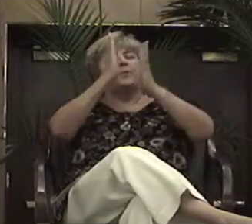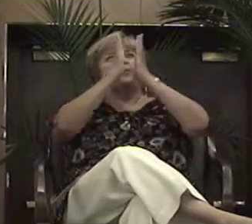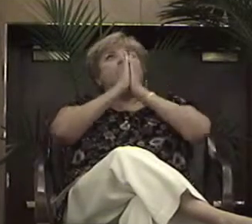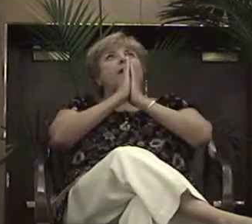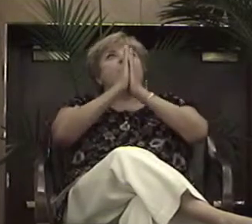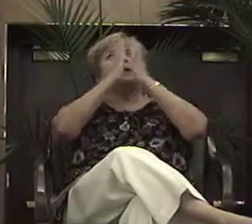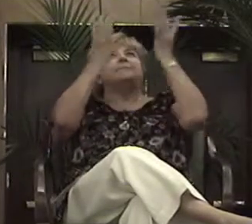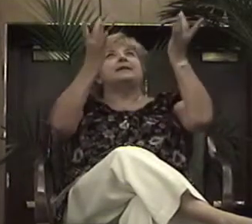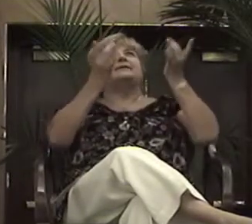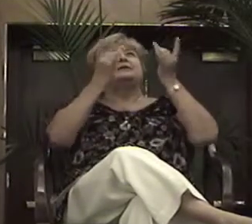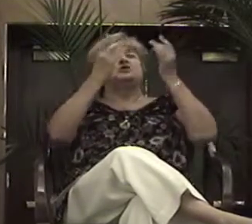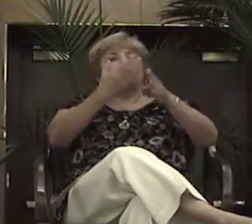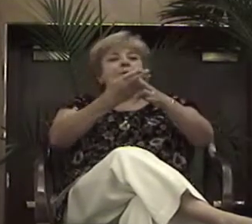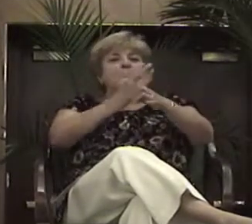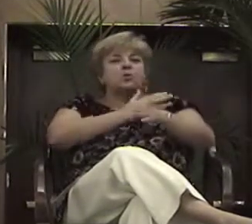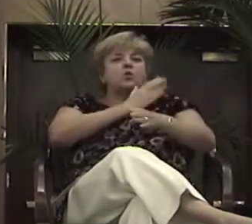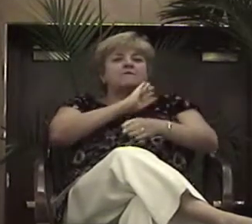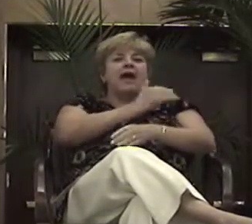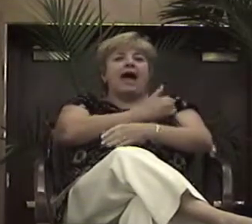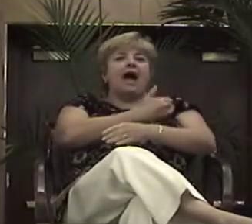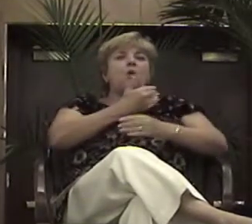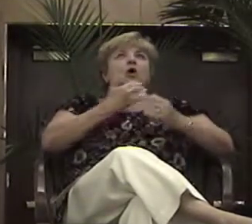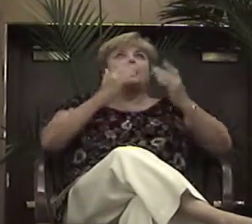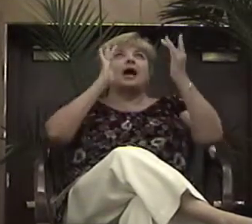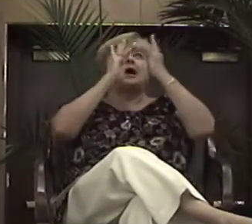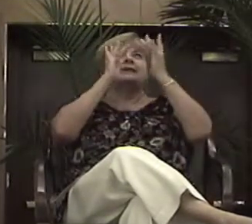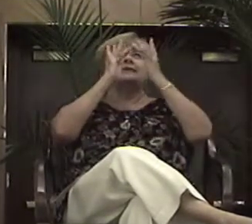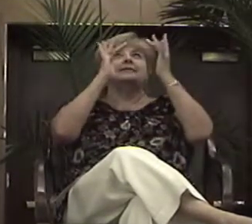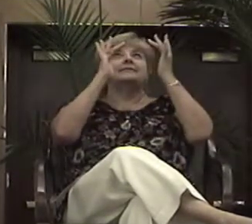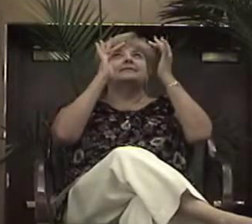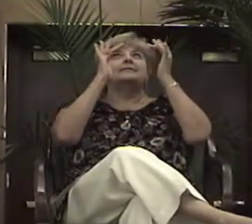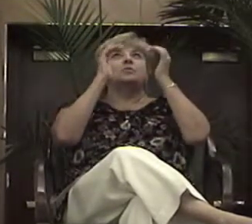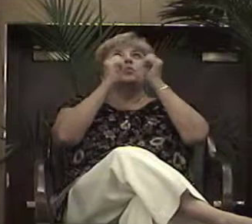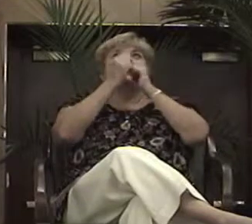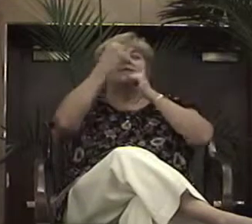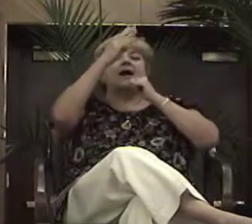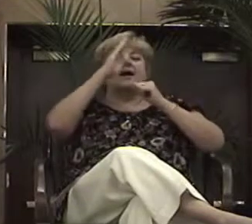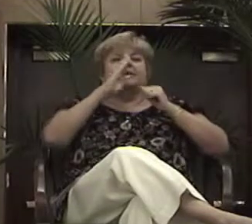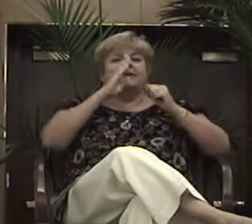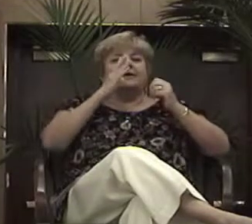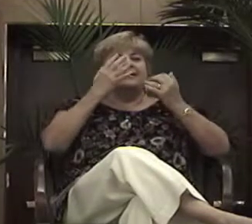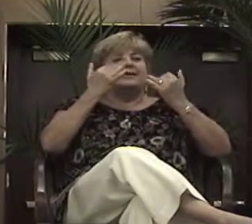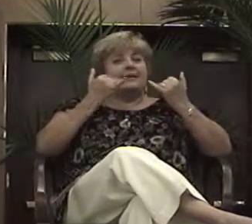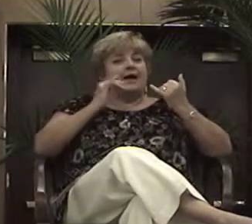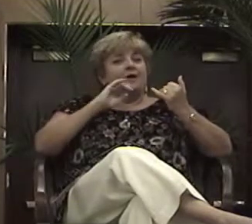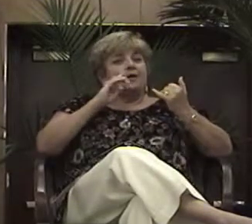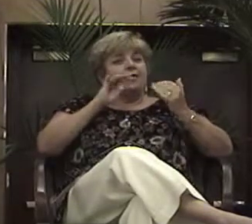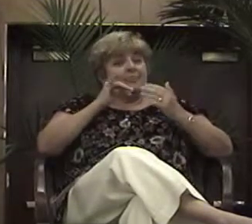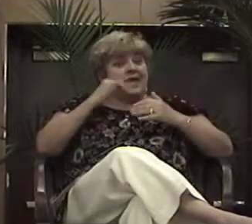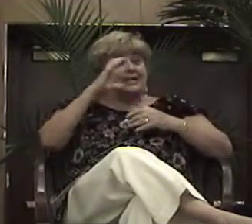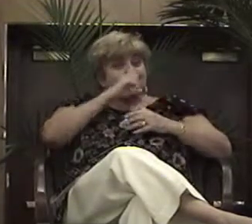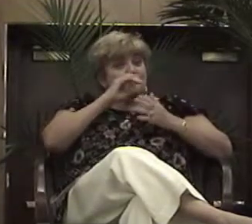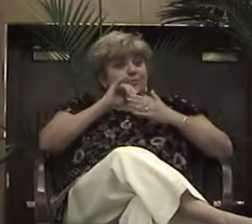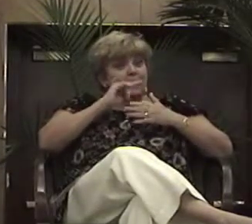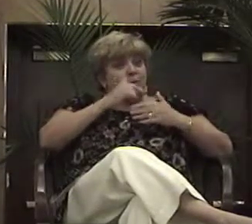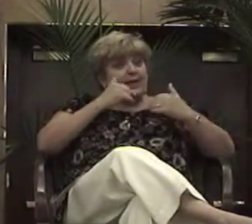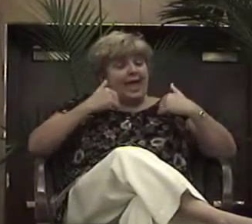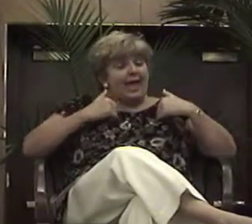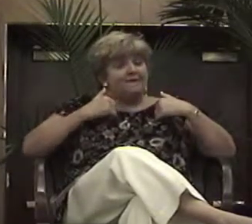contact with God. They're assuming we have a conscious contact. Have you? Conscious means awake or